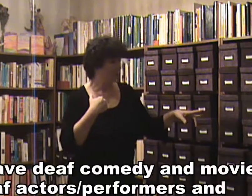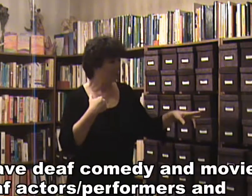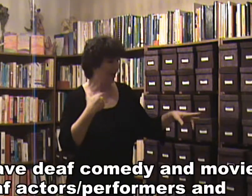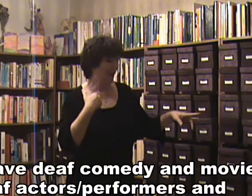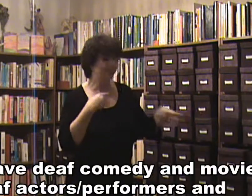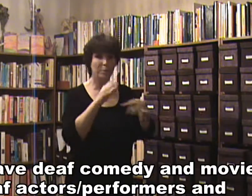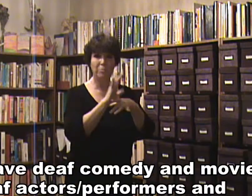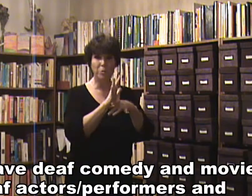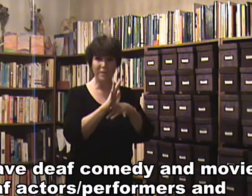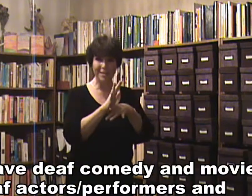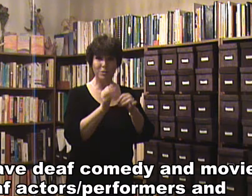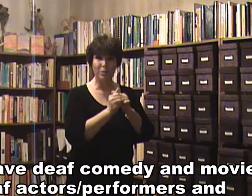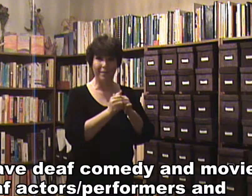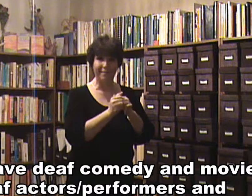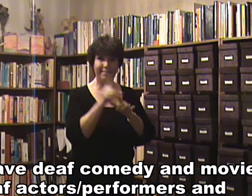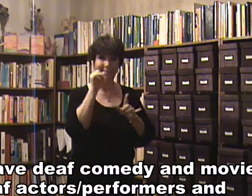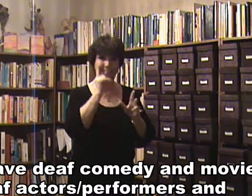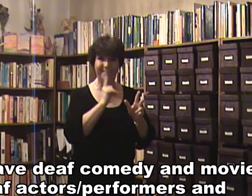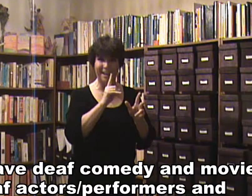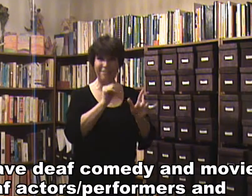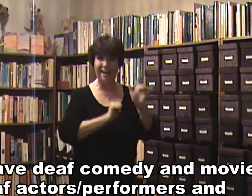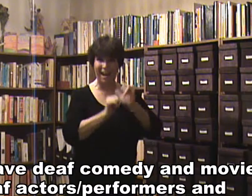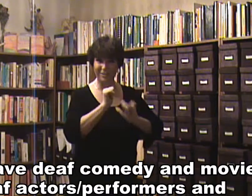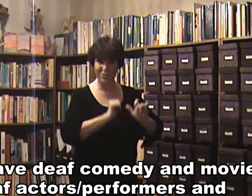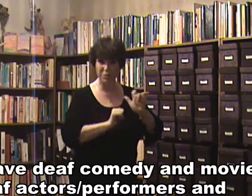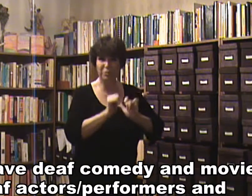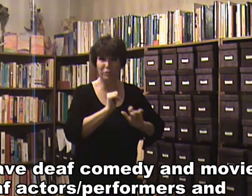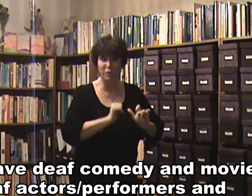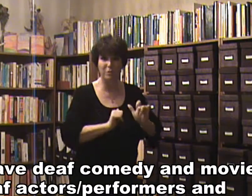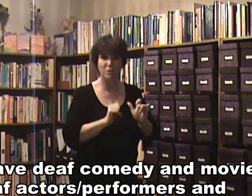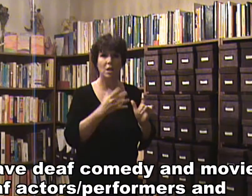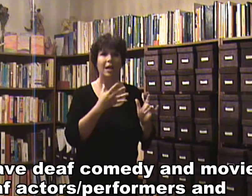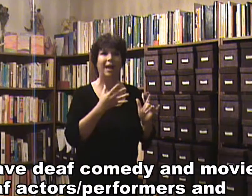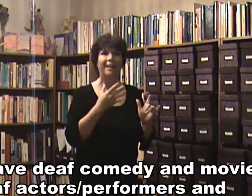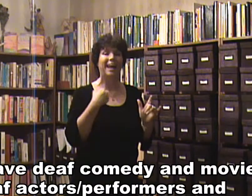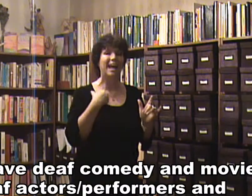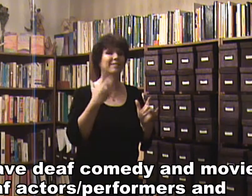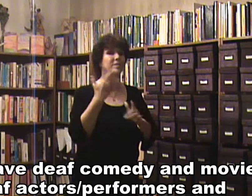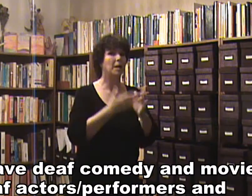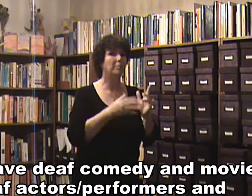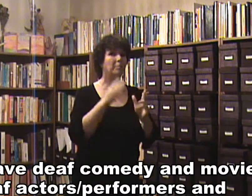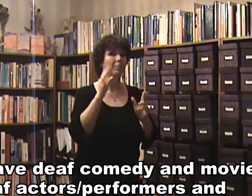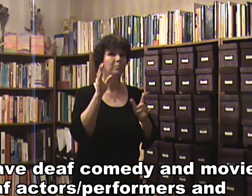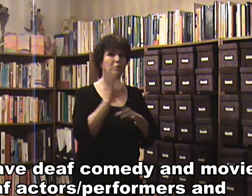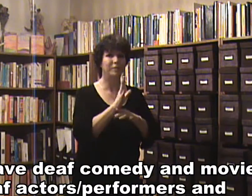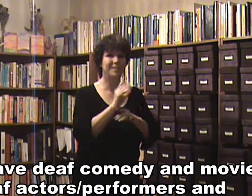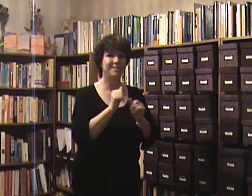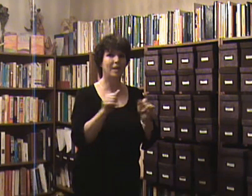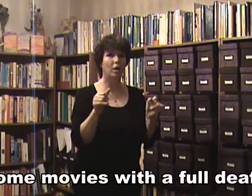I have movies with deaf actors, performers, and I have some movies that